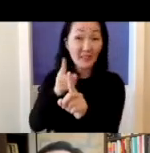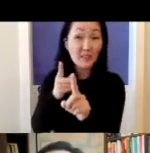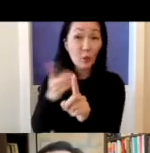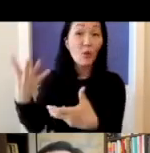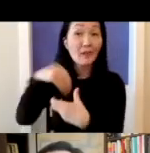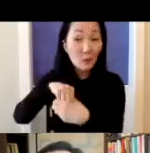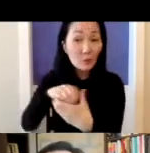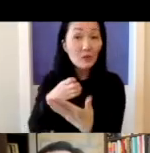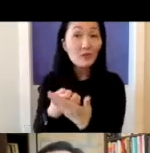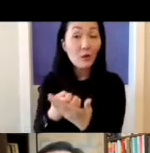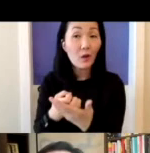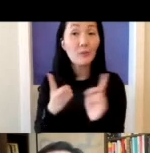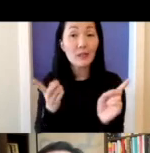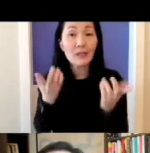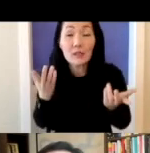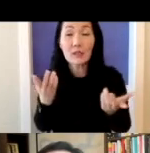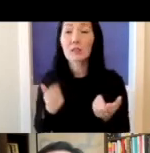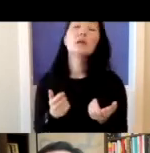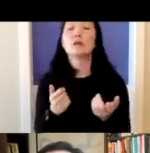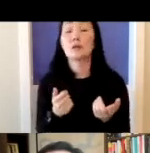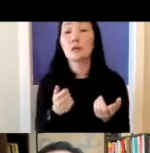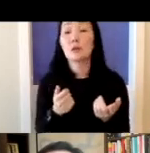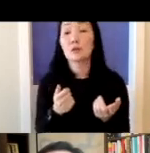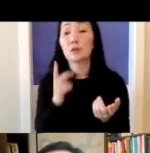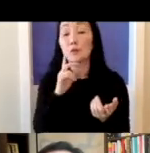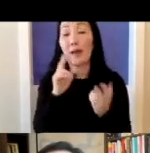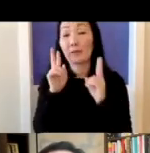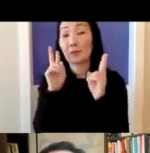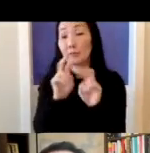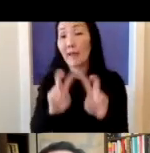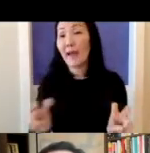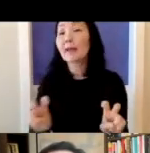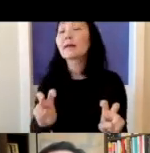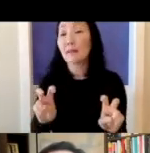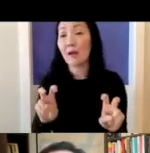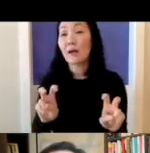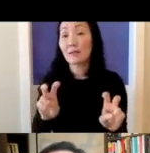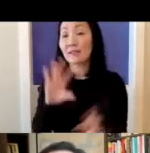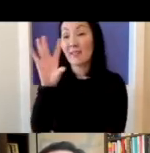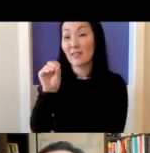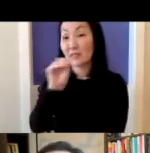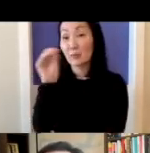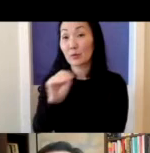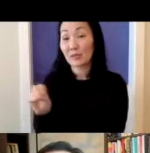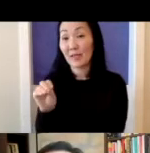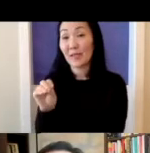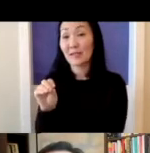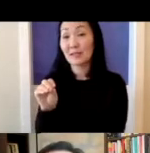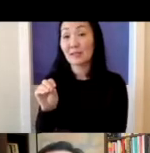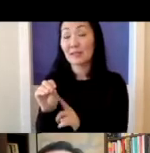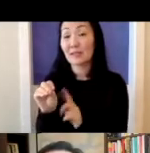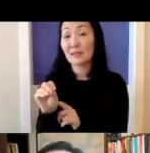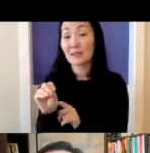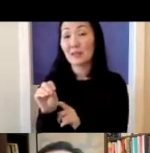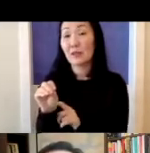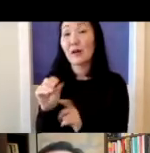the jobs are, it's understanding that 10% of that 50% of the jobs in Vancouver is on 10% of the land